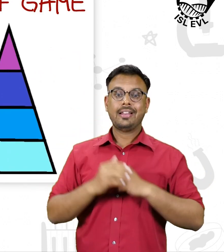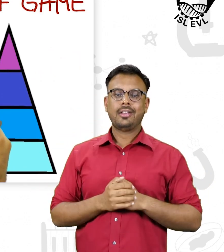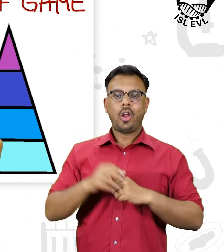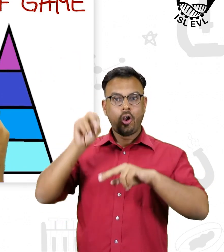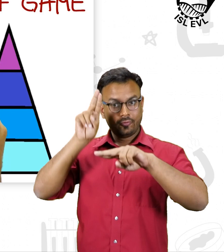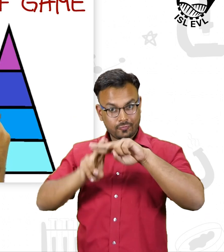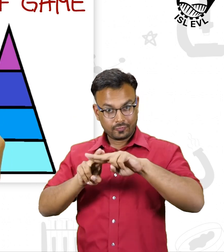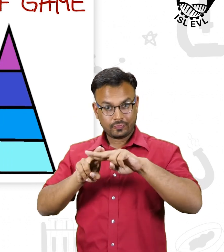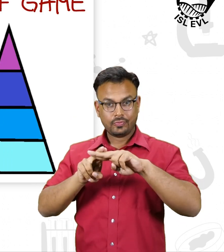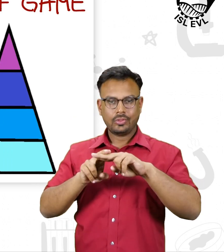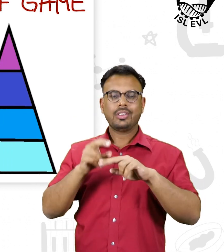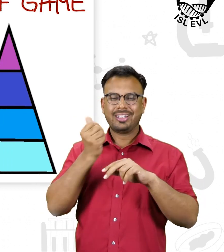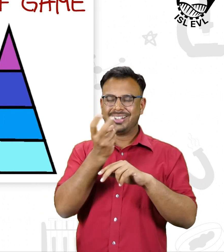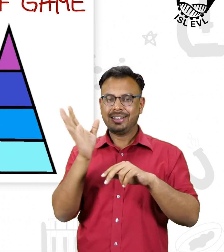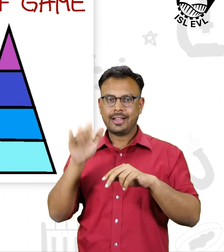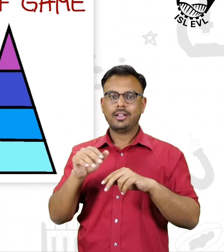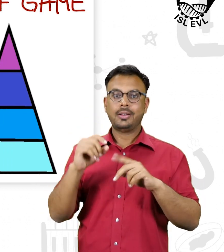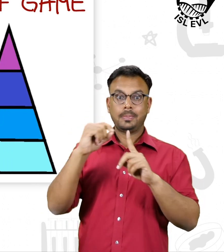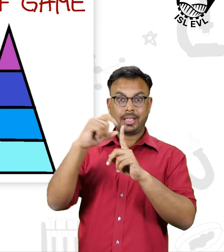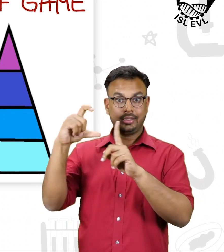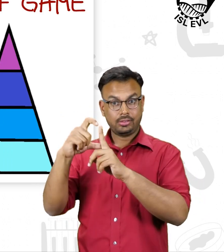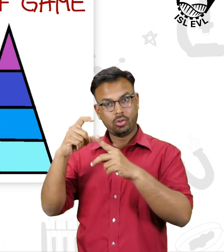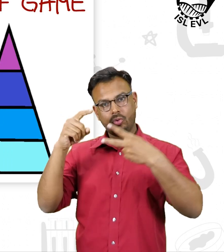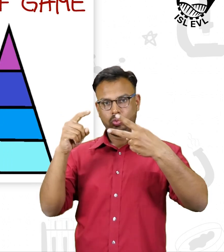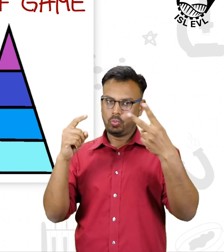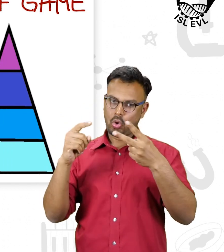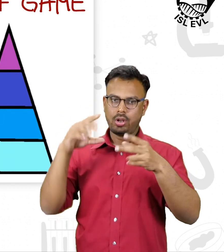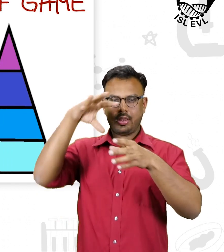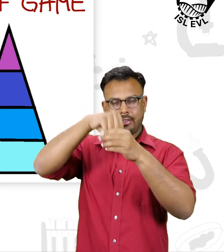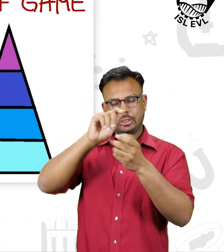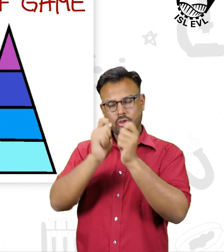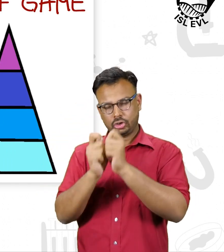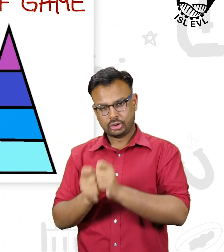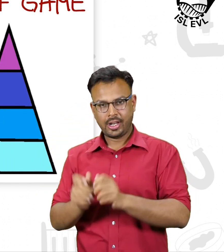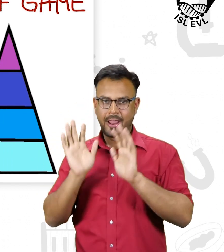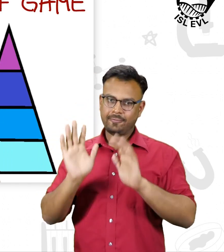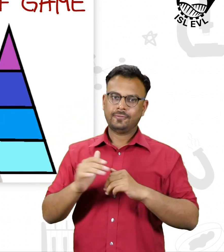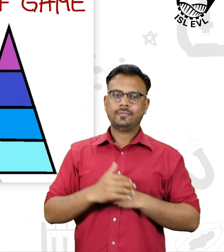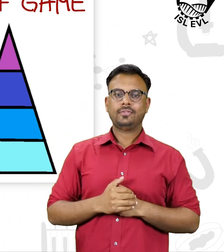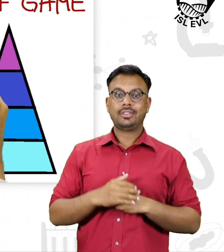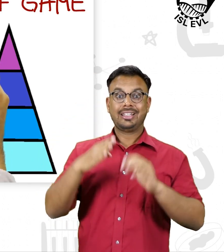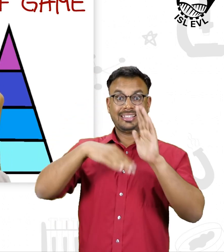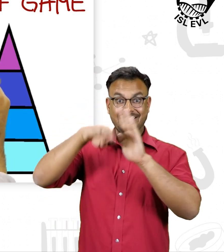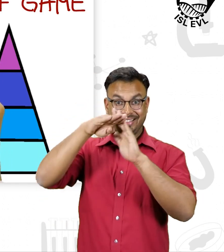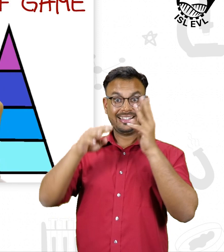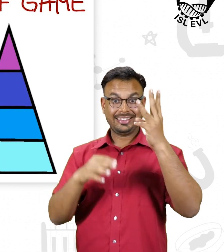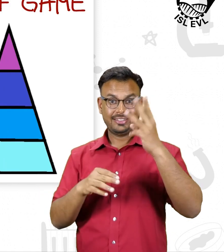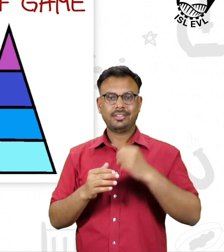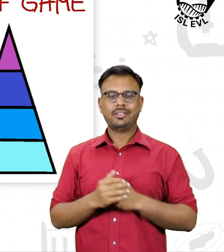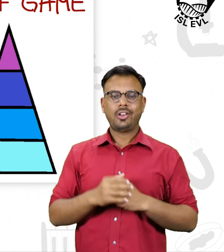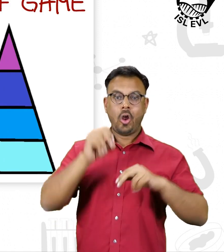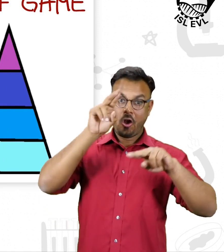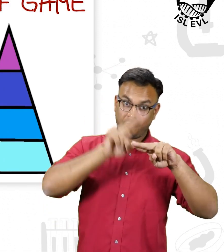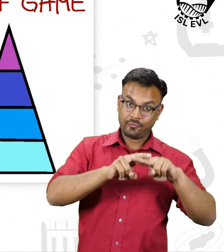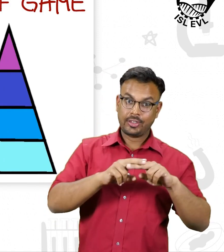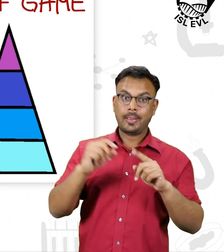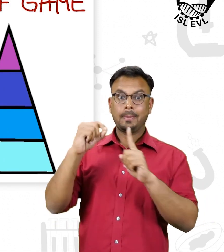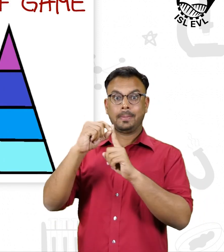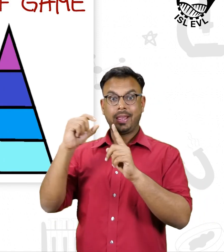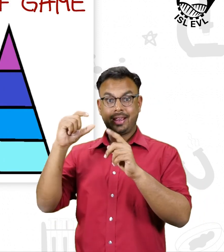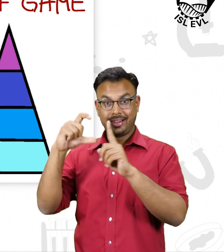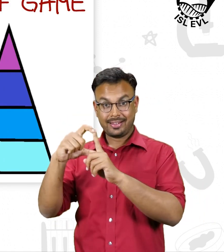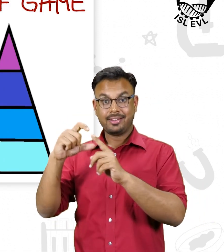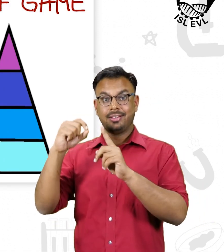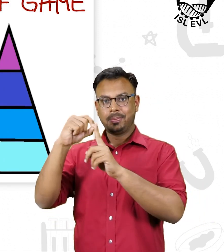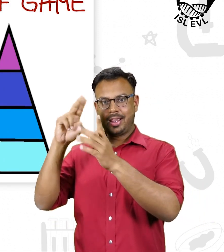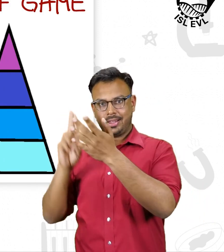frequency and phase difference. In level 3, you can play with frequency, phase difference and phase noise.